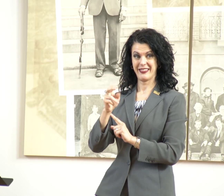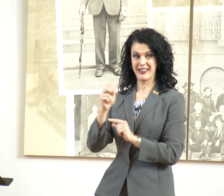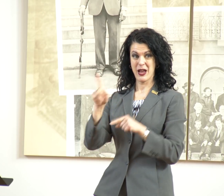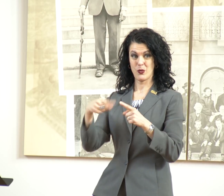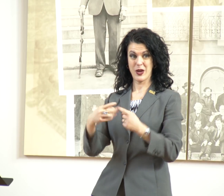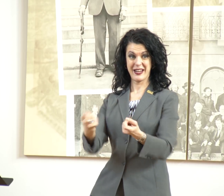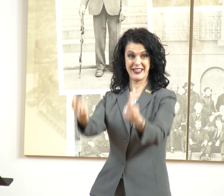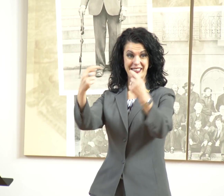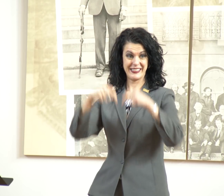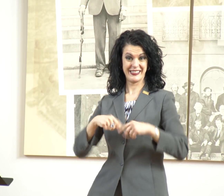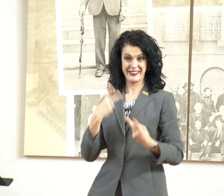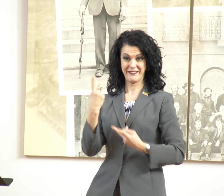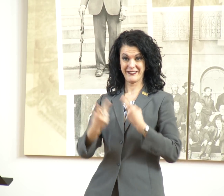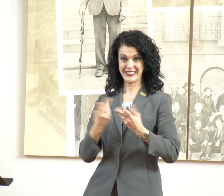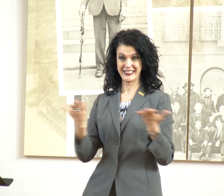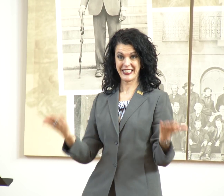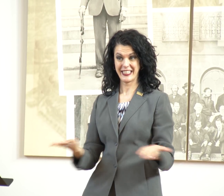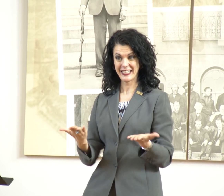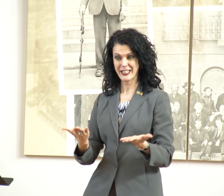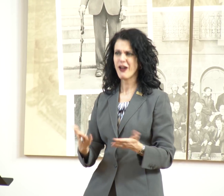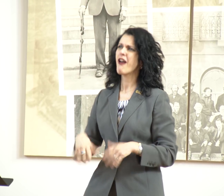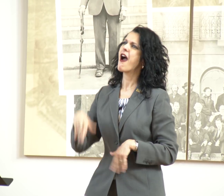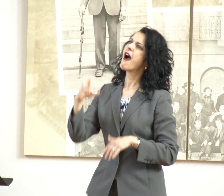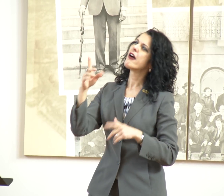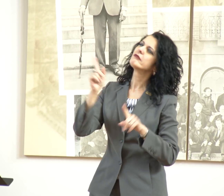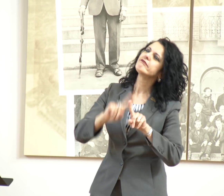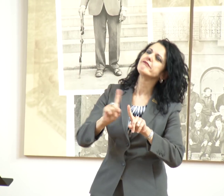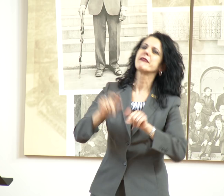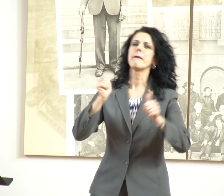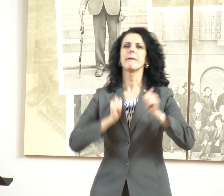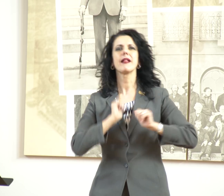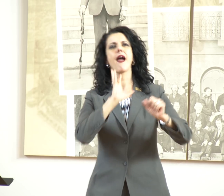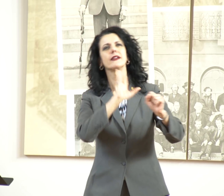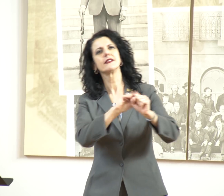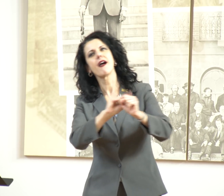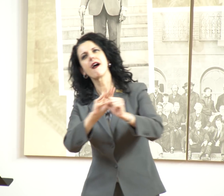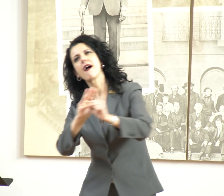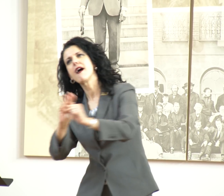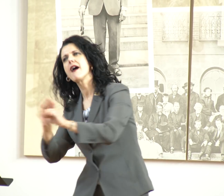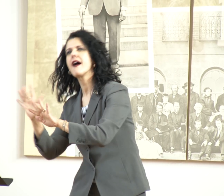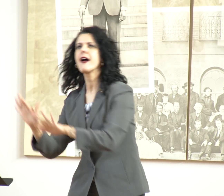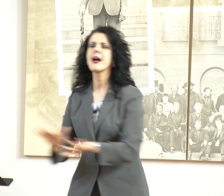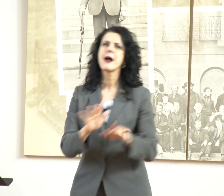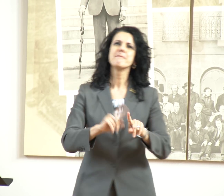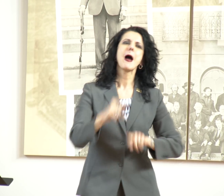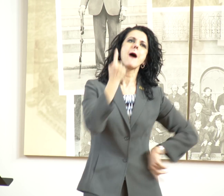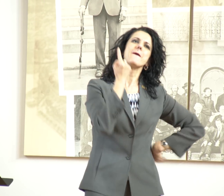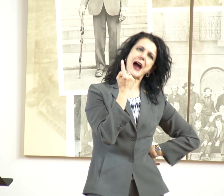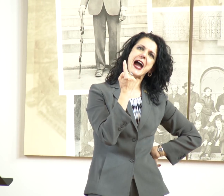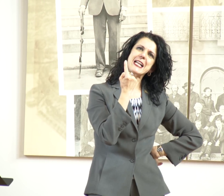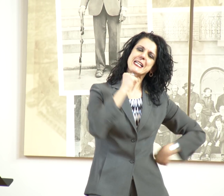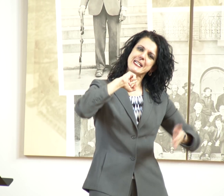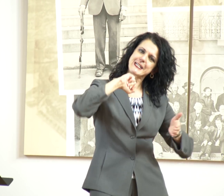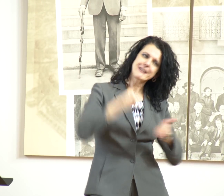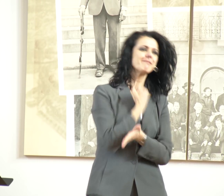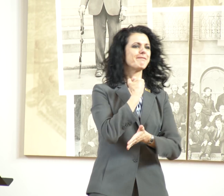Shakespeare. He had a conversation with Ethan when he visited about all of the plays that he had been